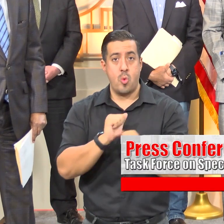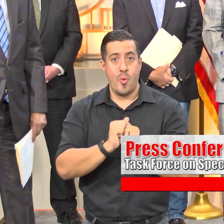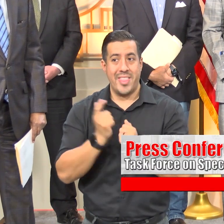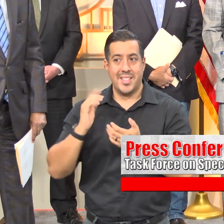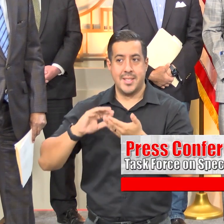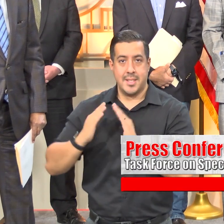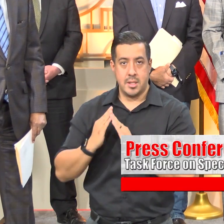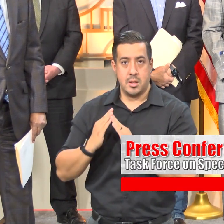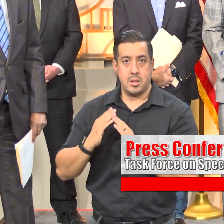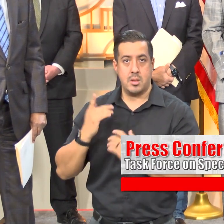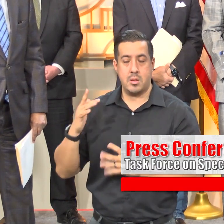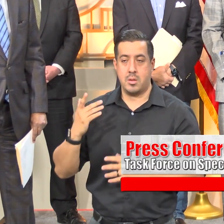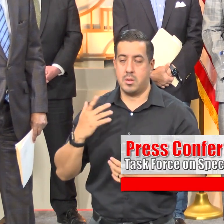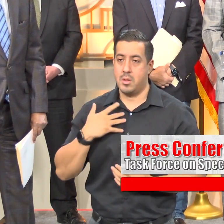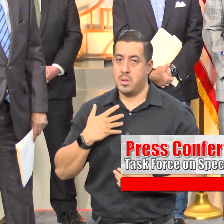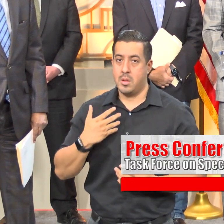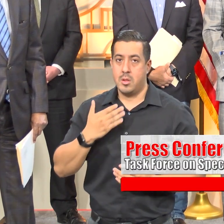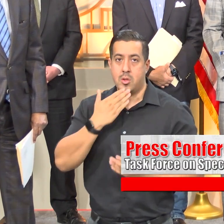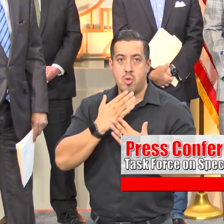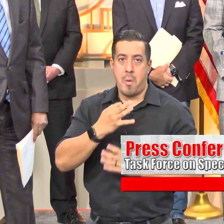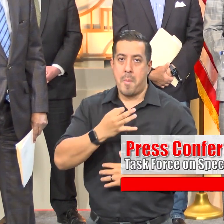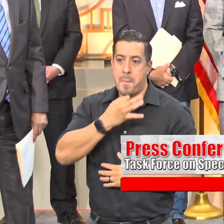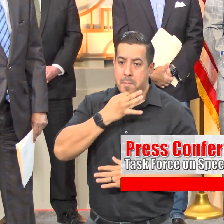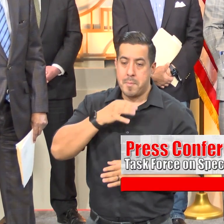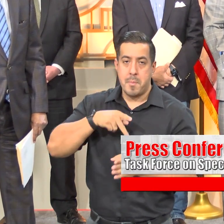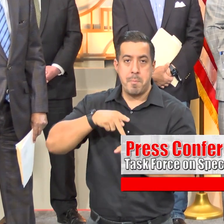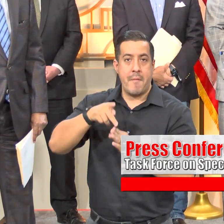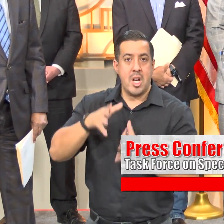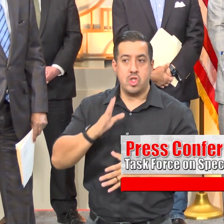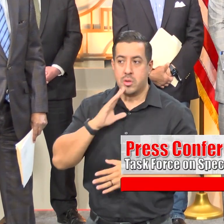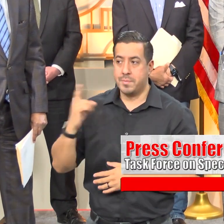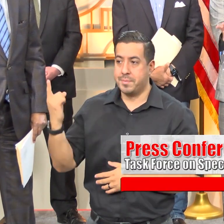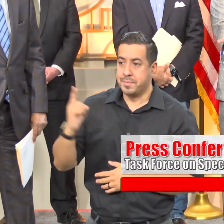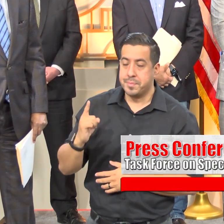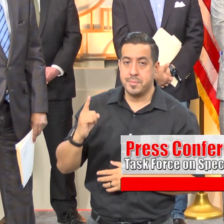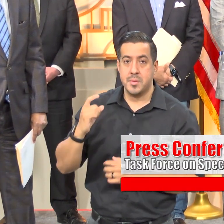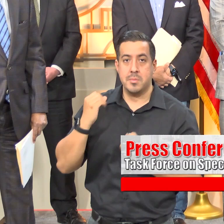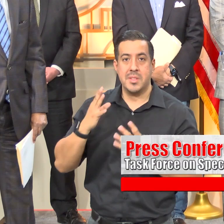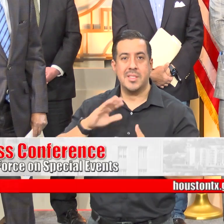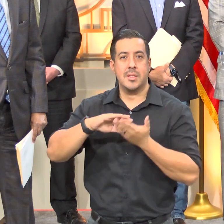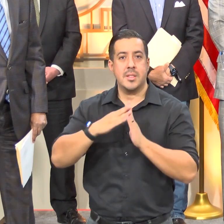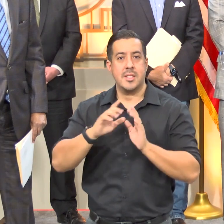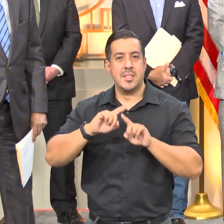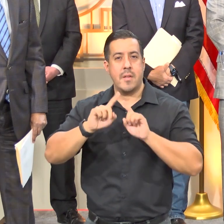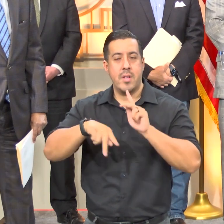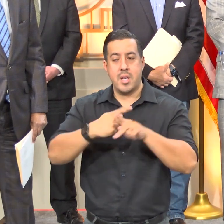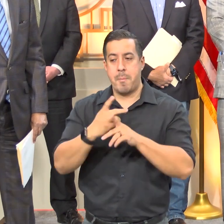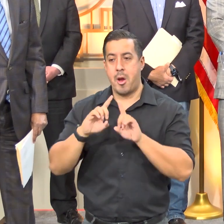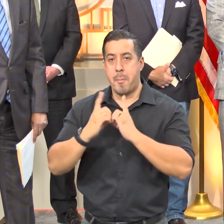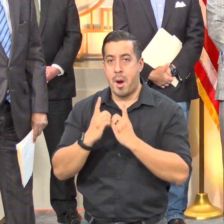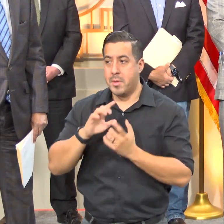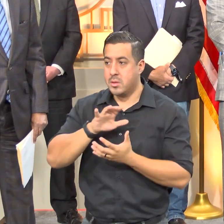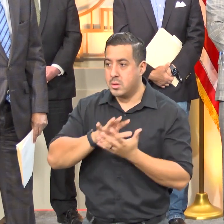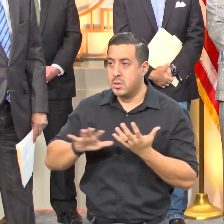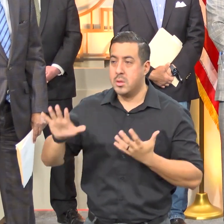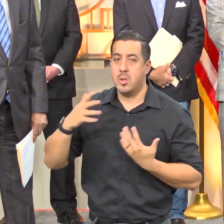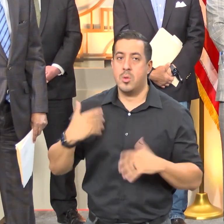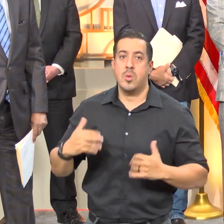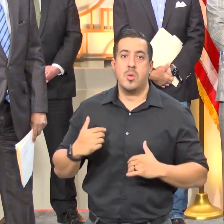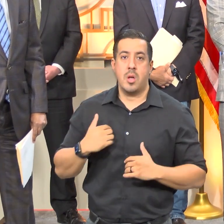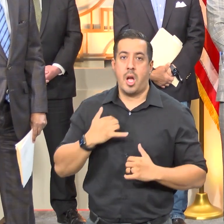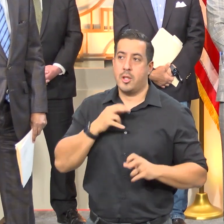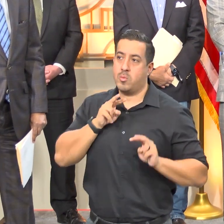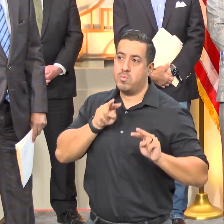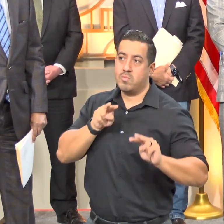city with incredible event professionals across our city departments. And so I really look